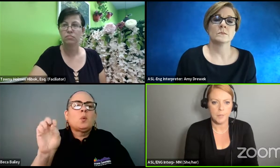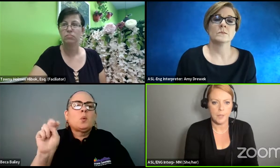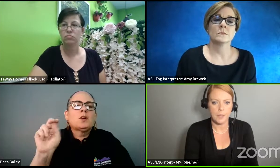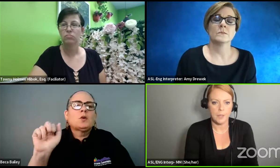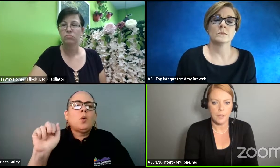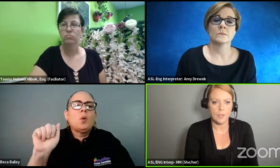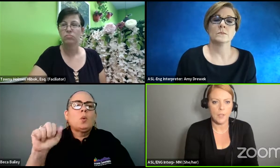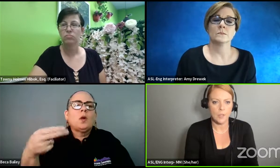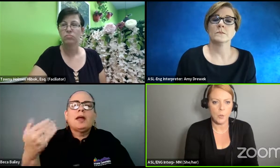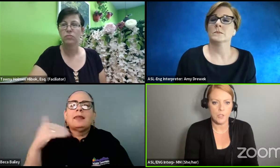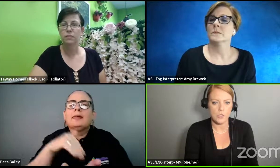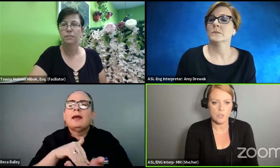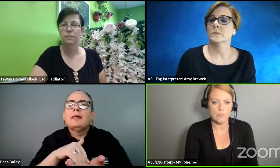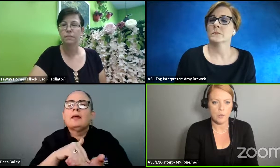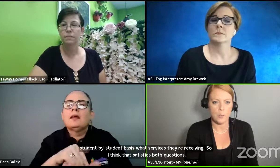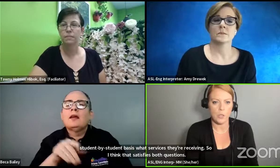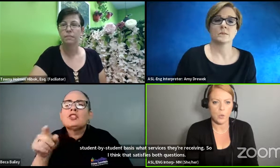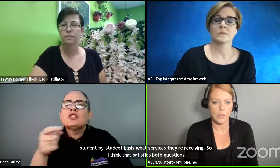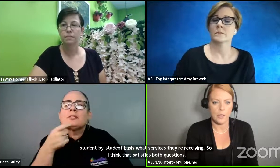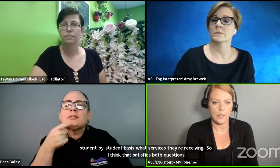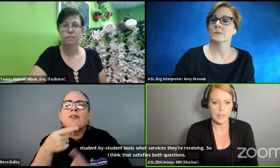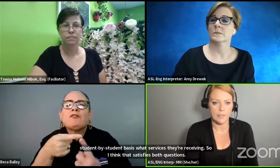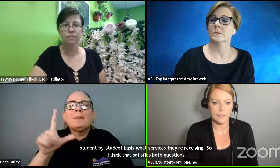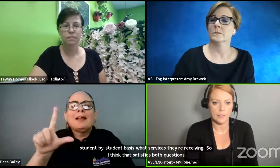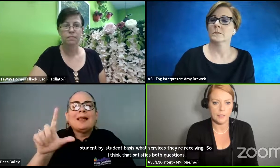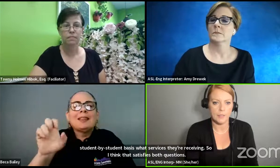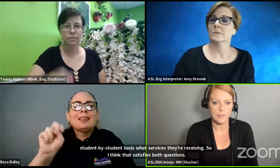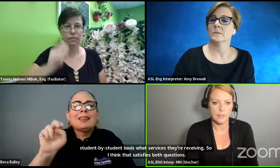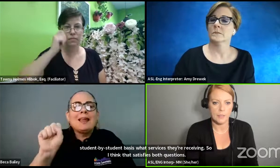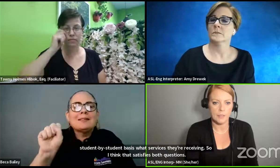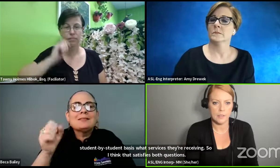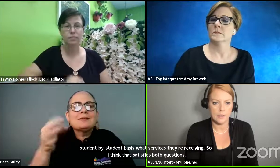Okay, another question from Winona again